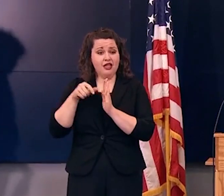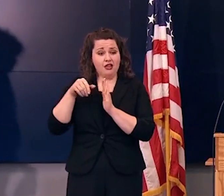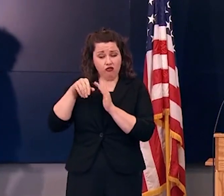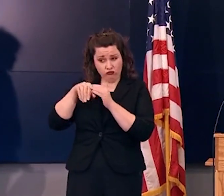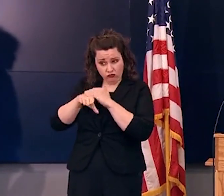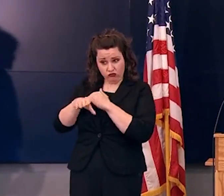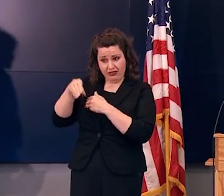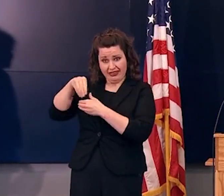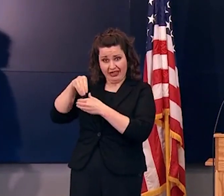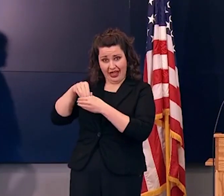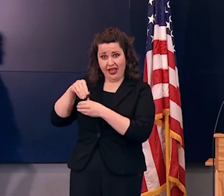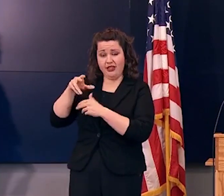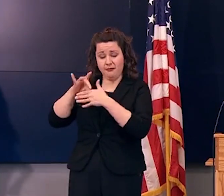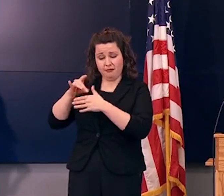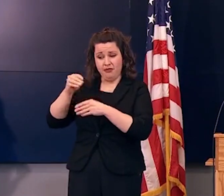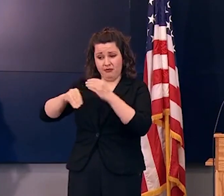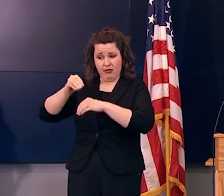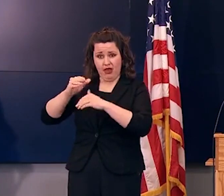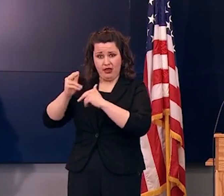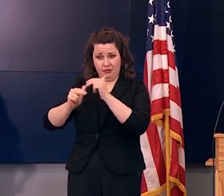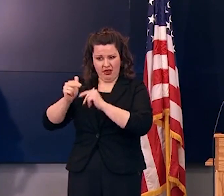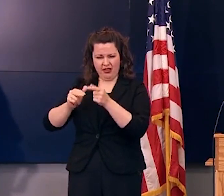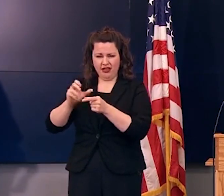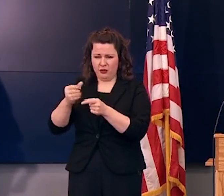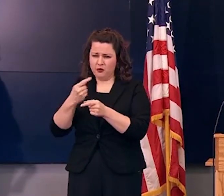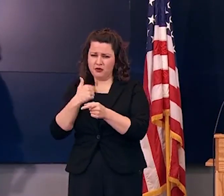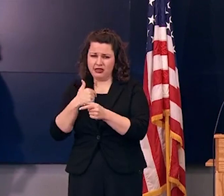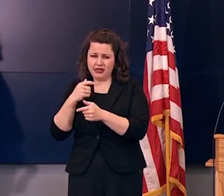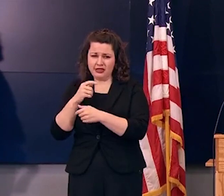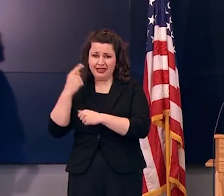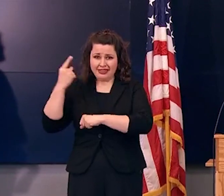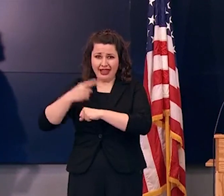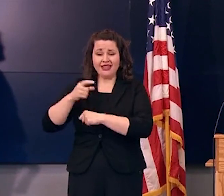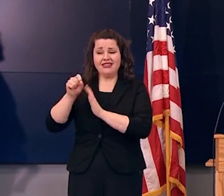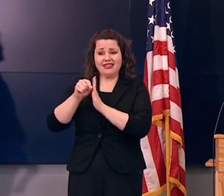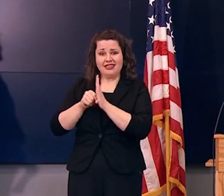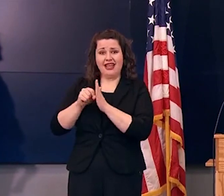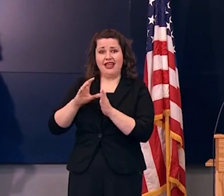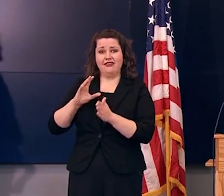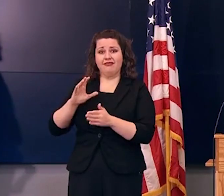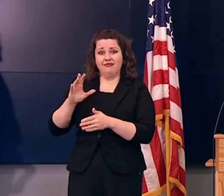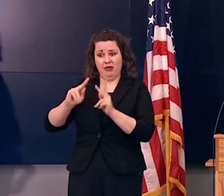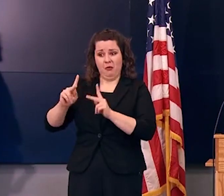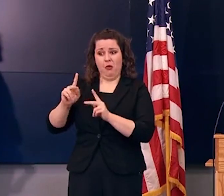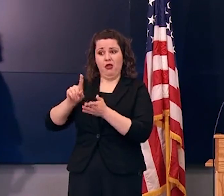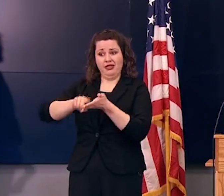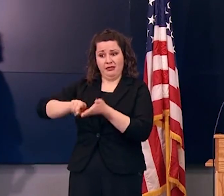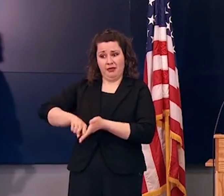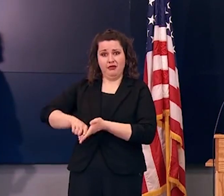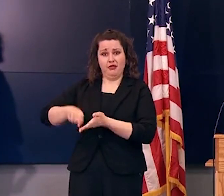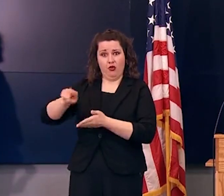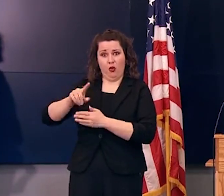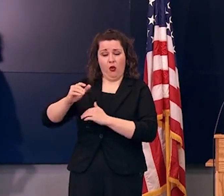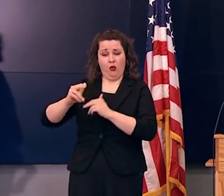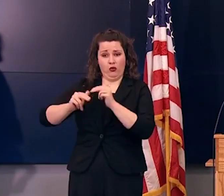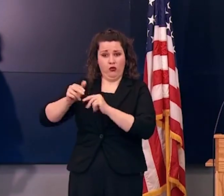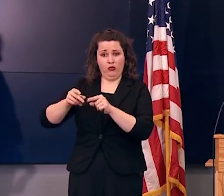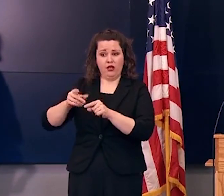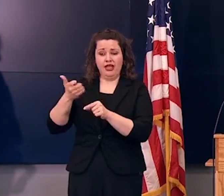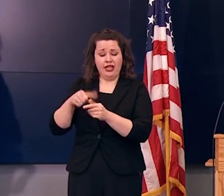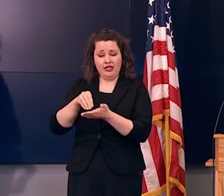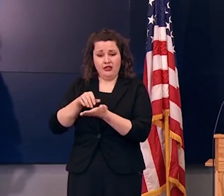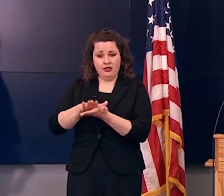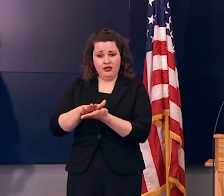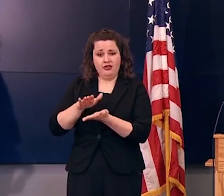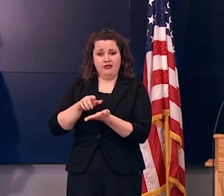plants recently. Could you give me specific dates that state officials last inspected the plants in Iowa, and any documentation about